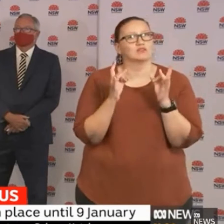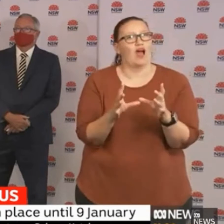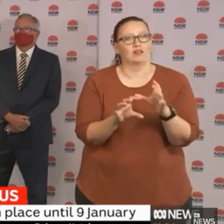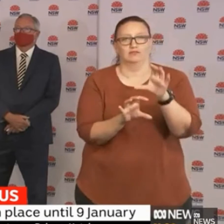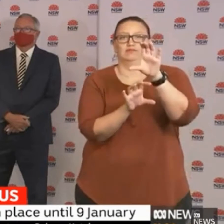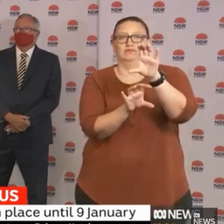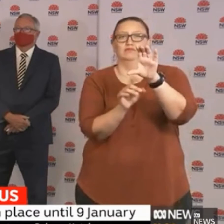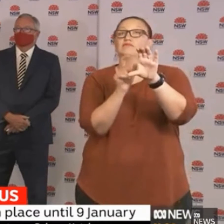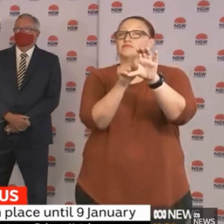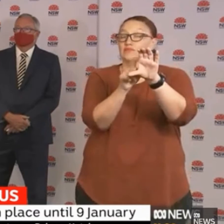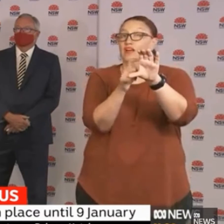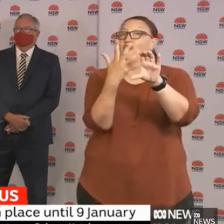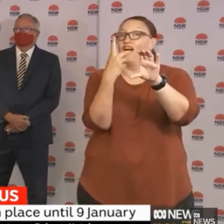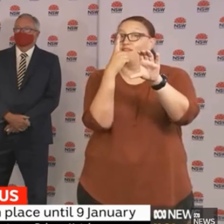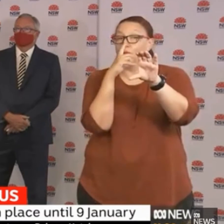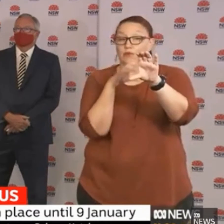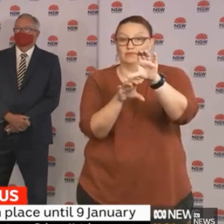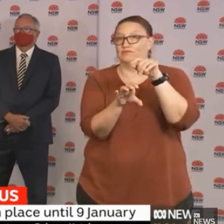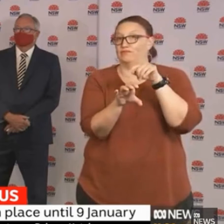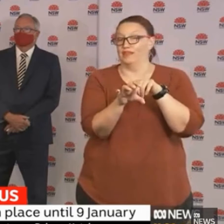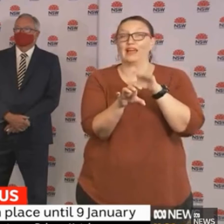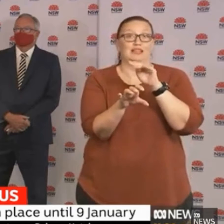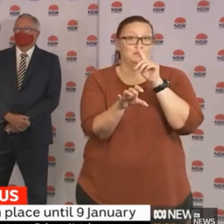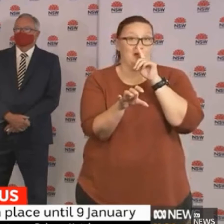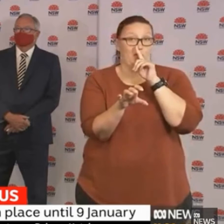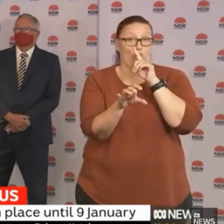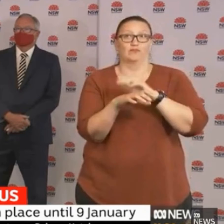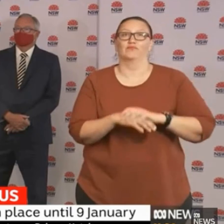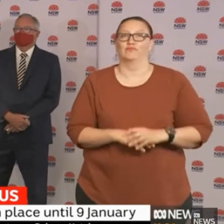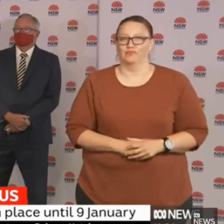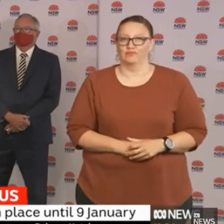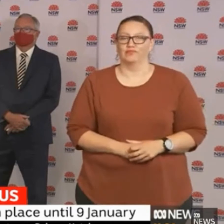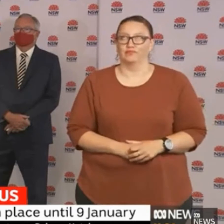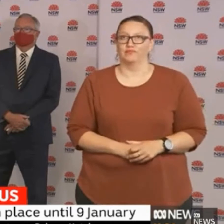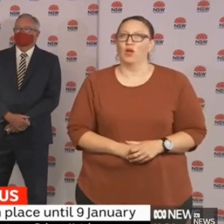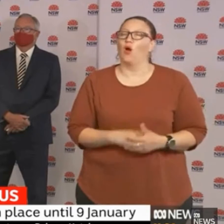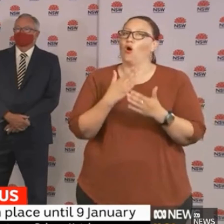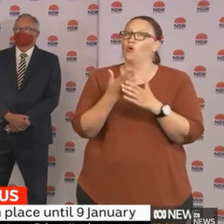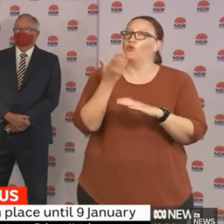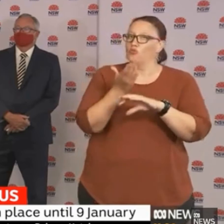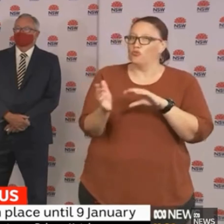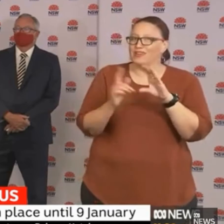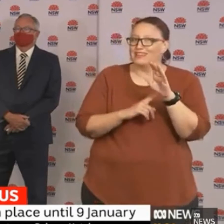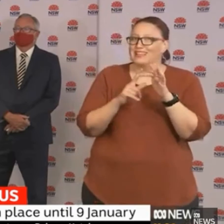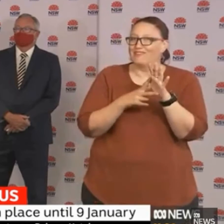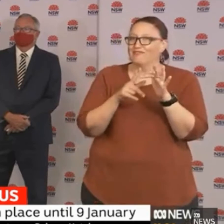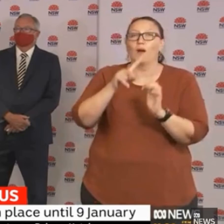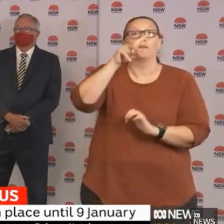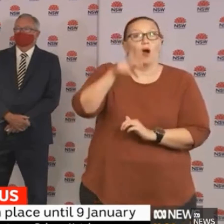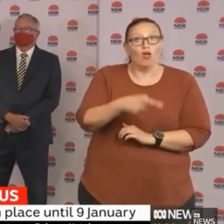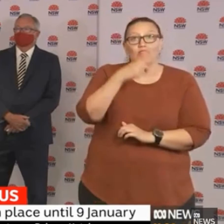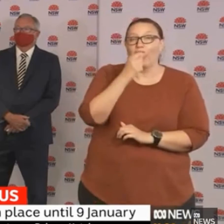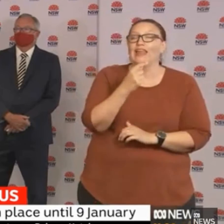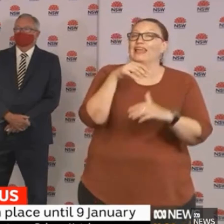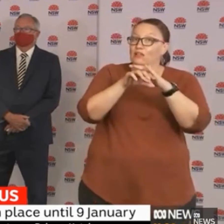Northern Beaches, we're asking you to have the stay-at-home provisions till the 2nd of January. However, on New Year's Eve, you're able to have 10 people into